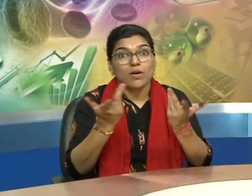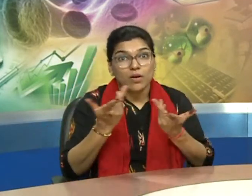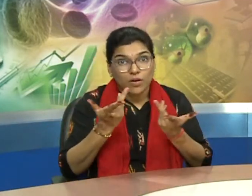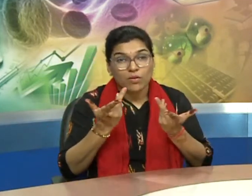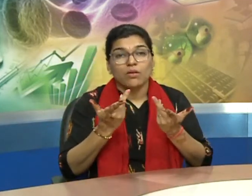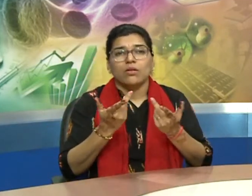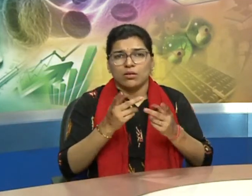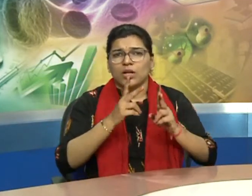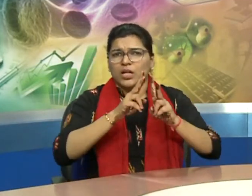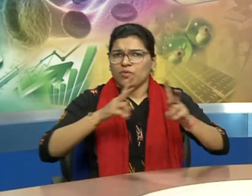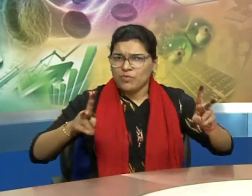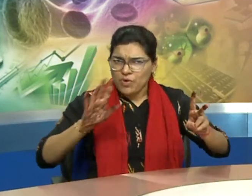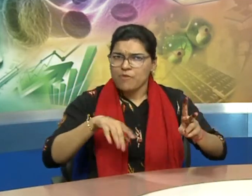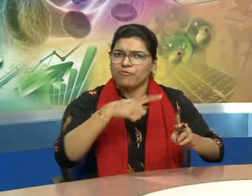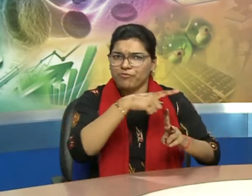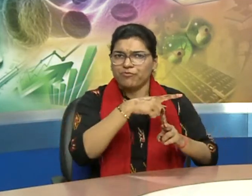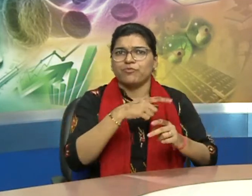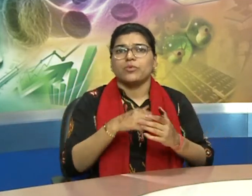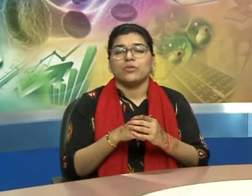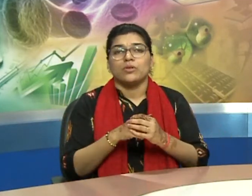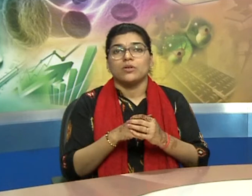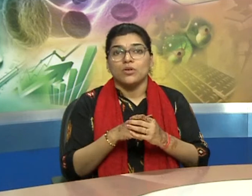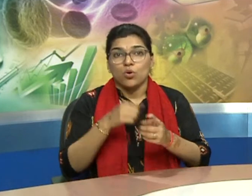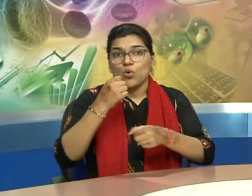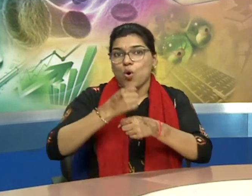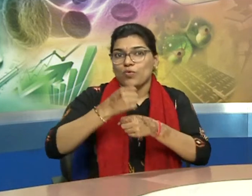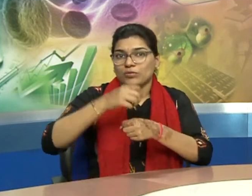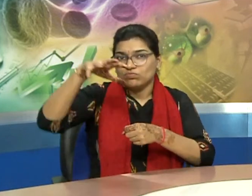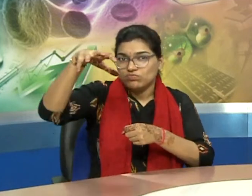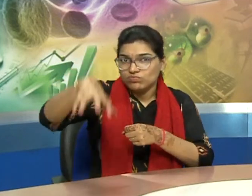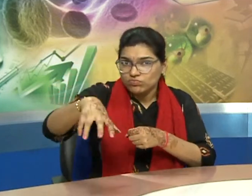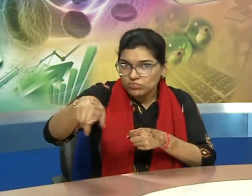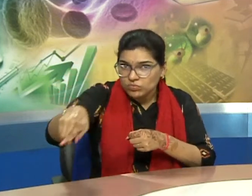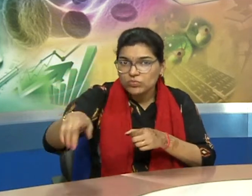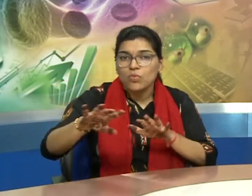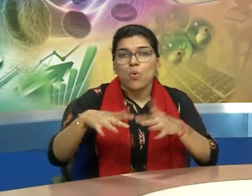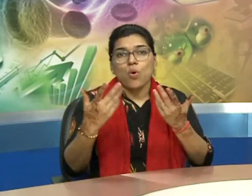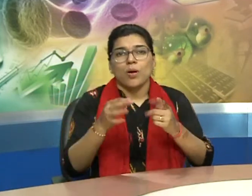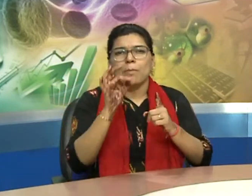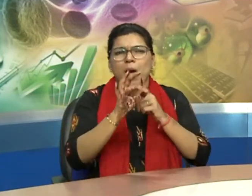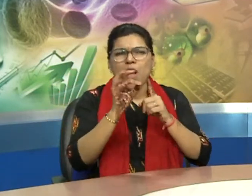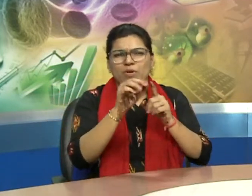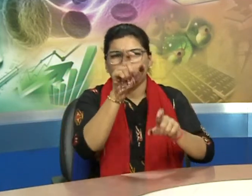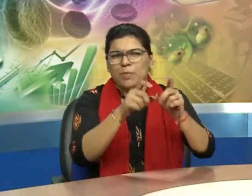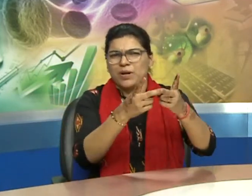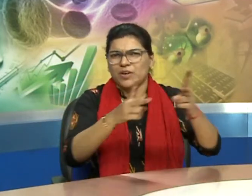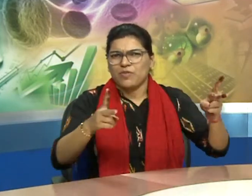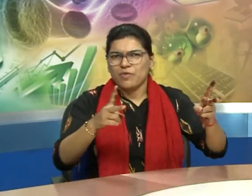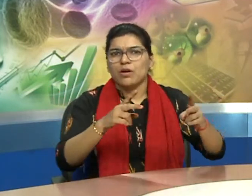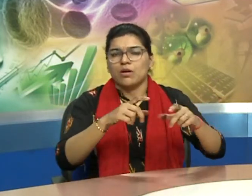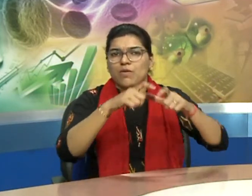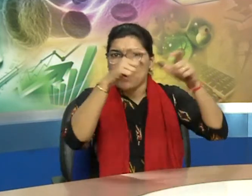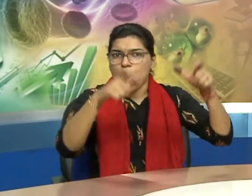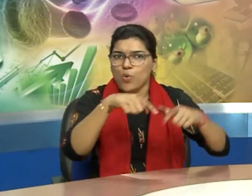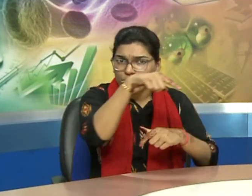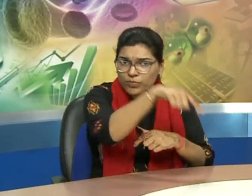to prepare the students for shouldering higher responsibilities, like at the government